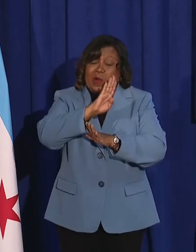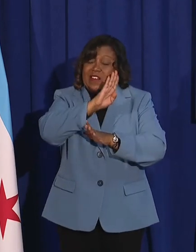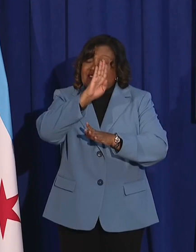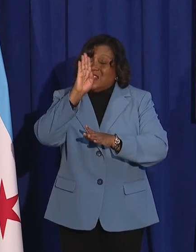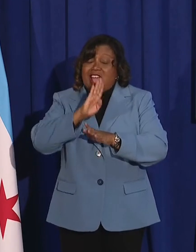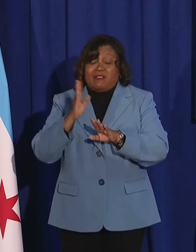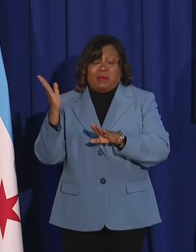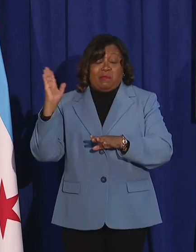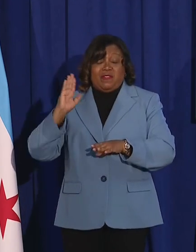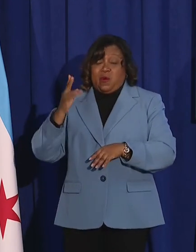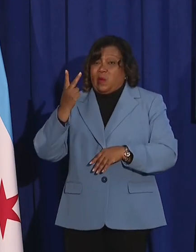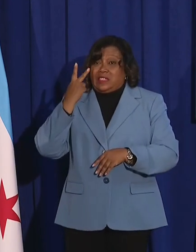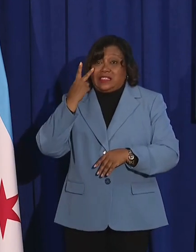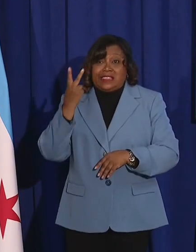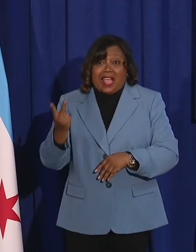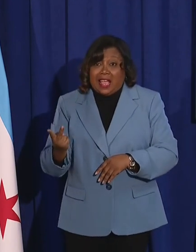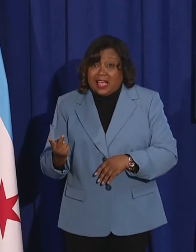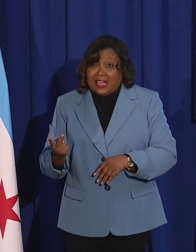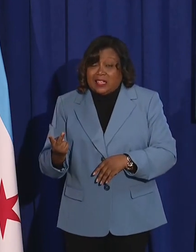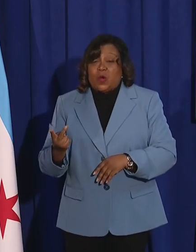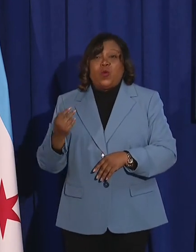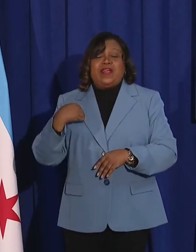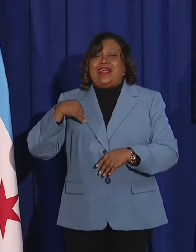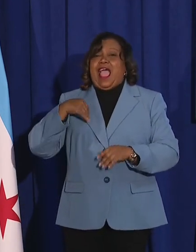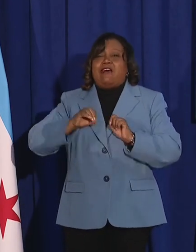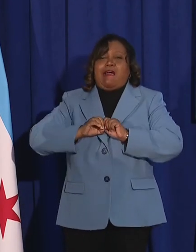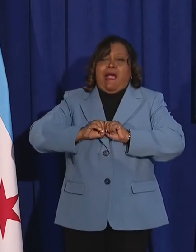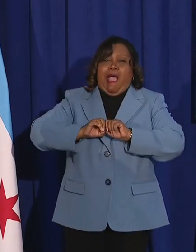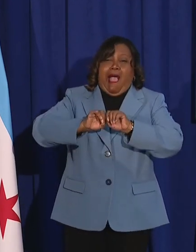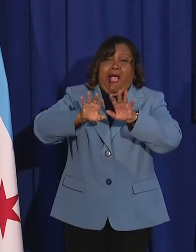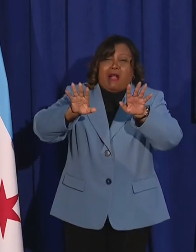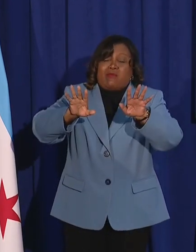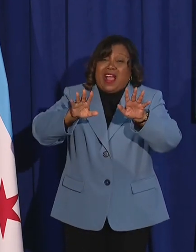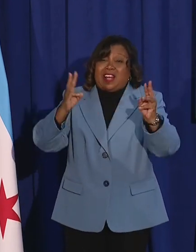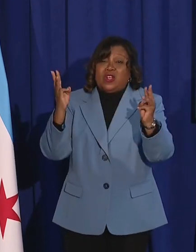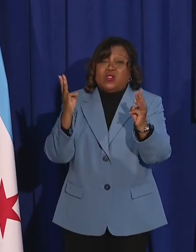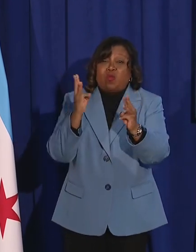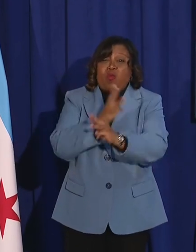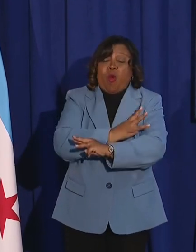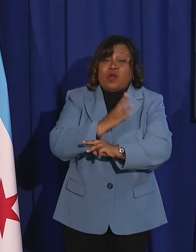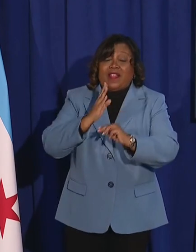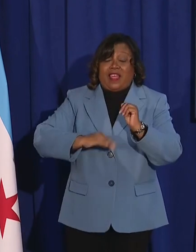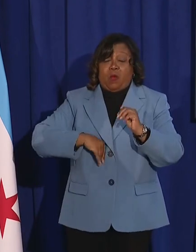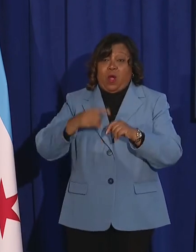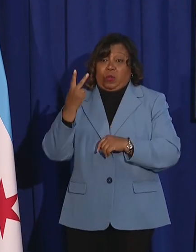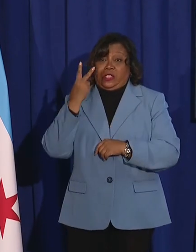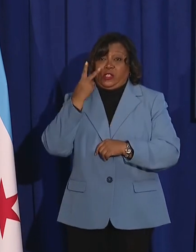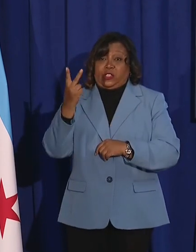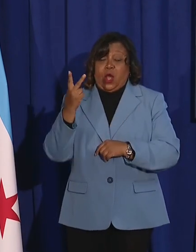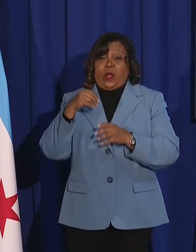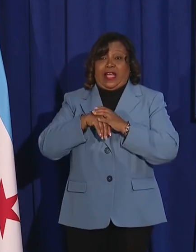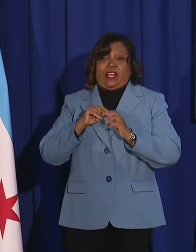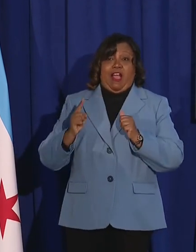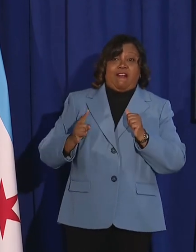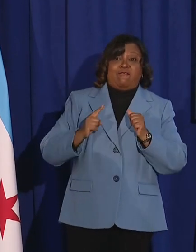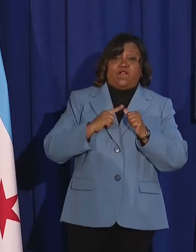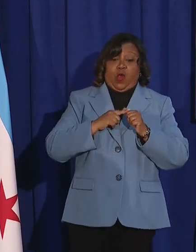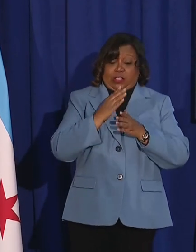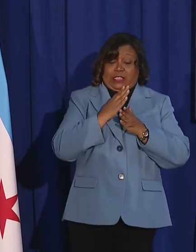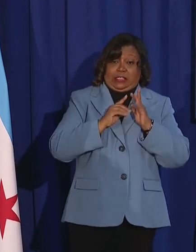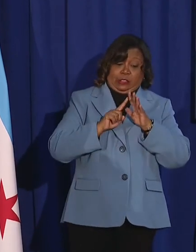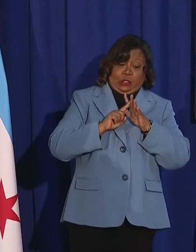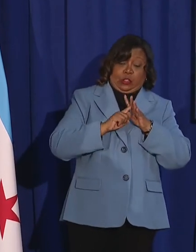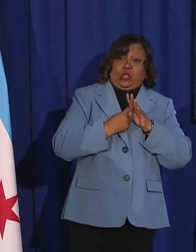never before seen. We have an outbreak that is worse than what we saw in our first